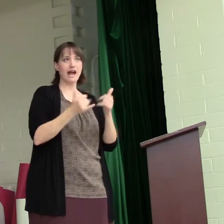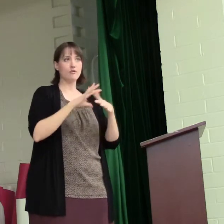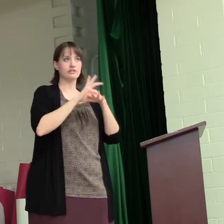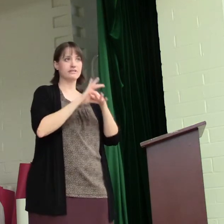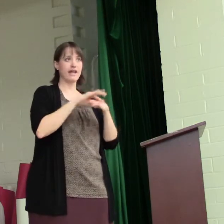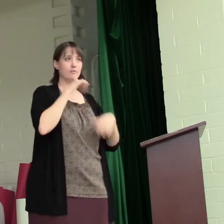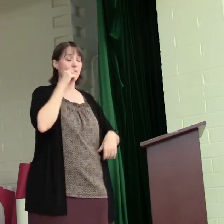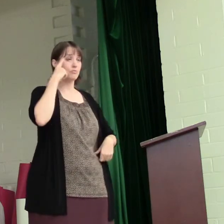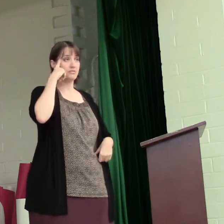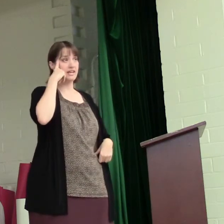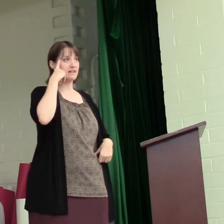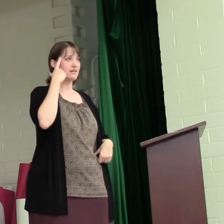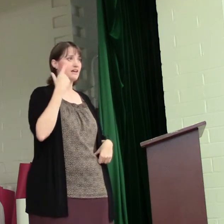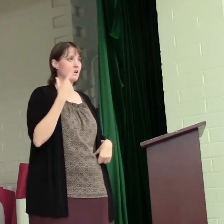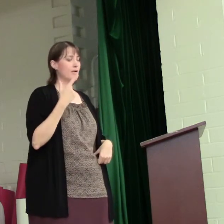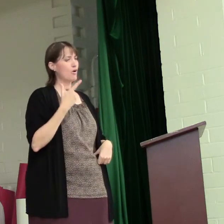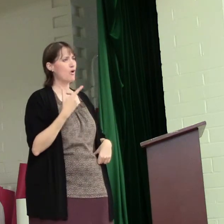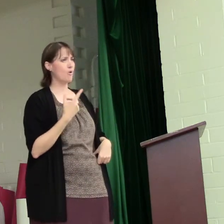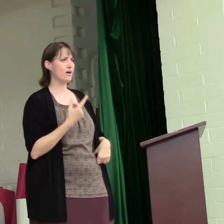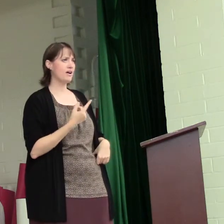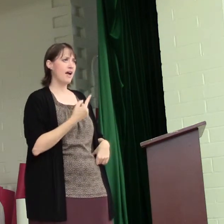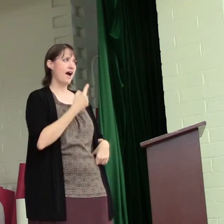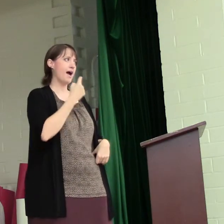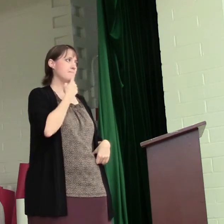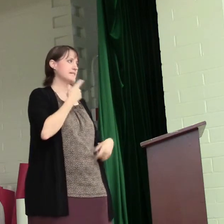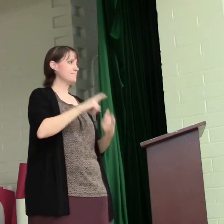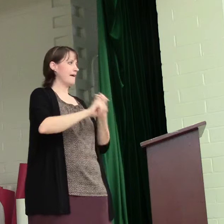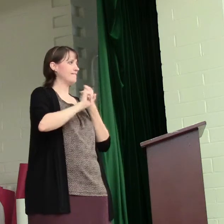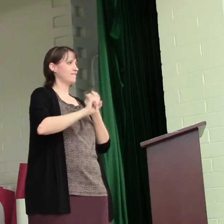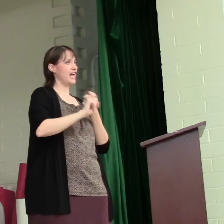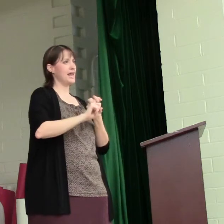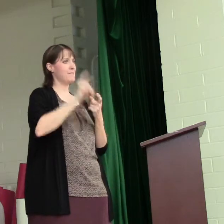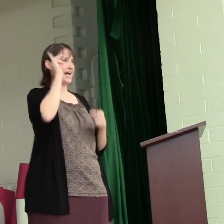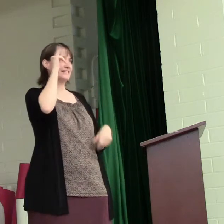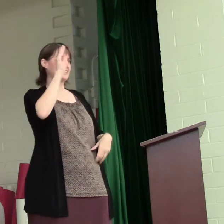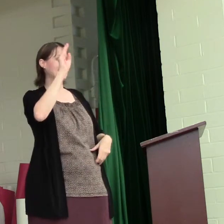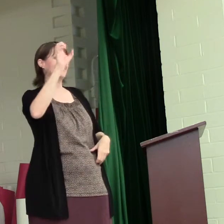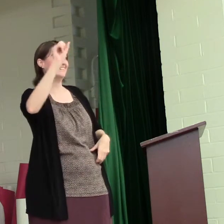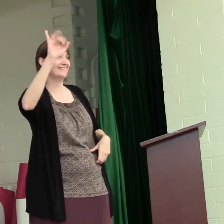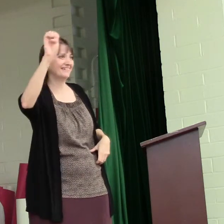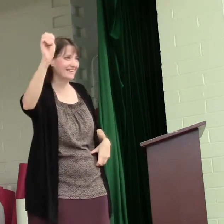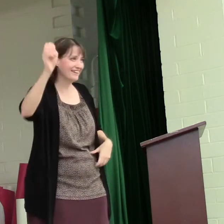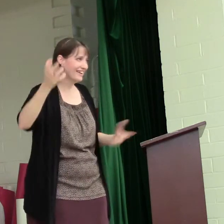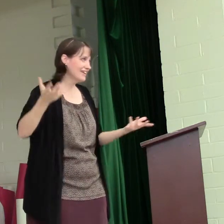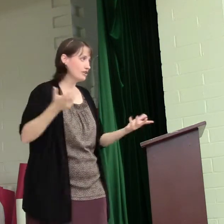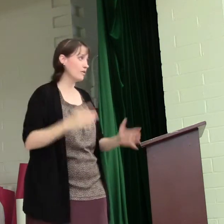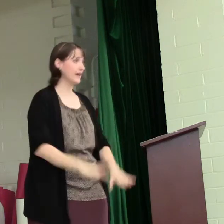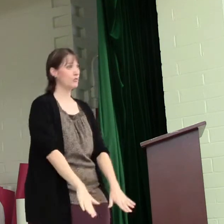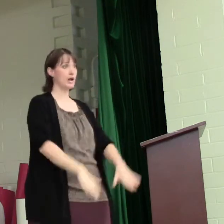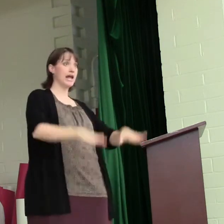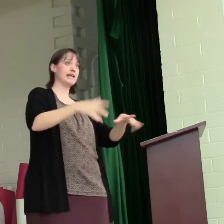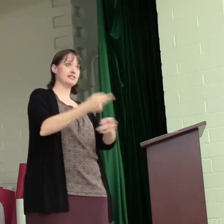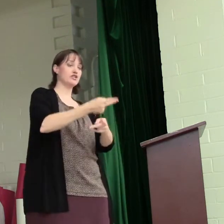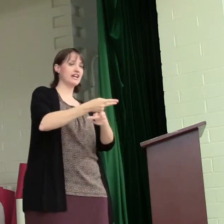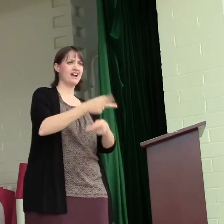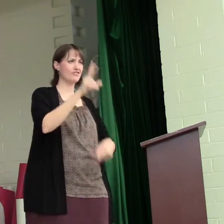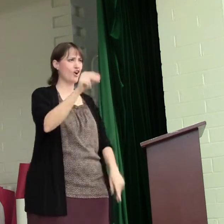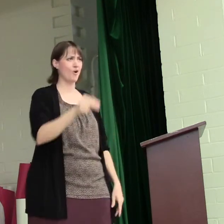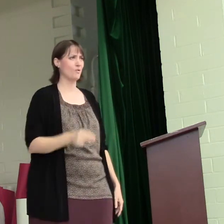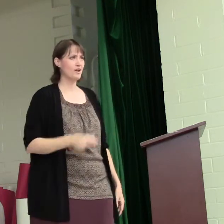or steak, we don't think, but oh, I miss my friend Bessie, you know, that I raised and took care of. No, we